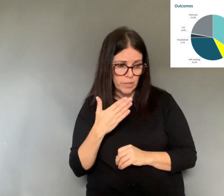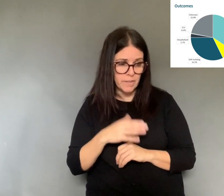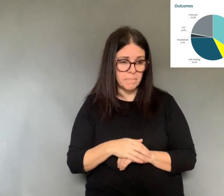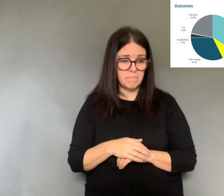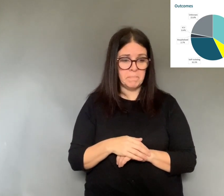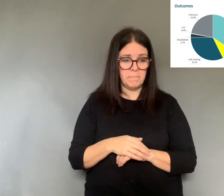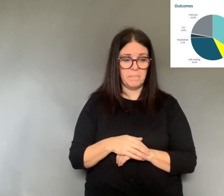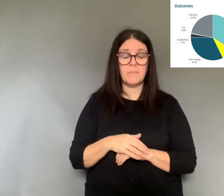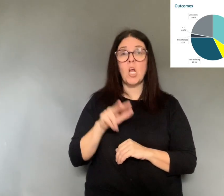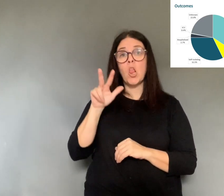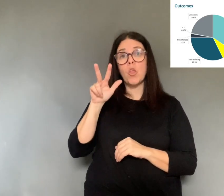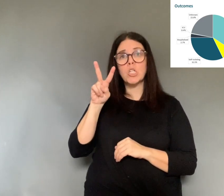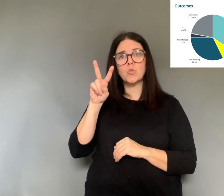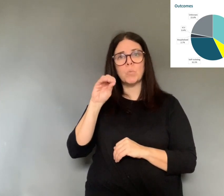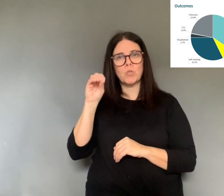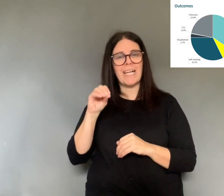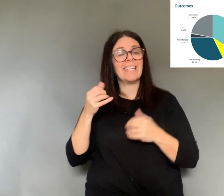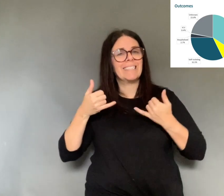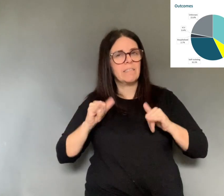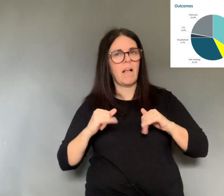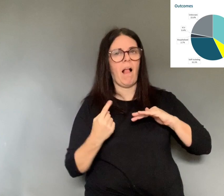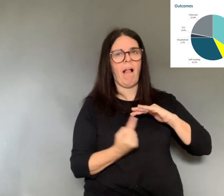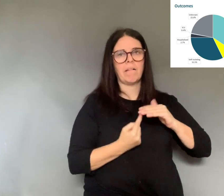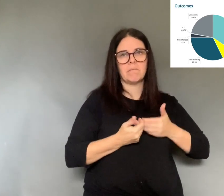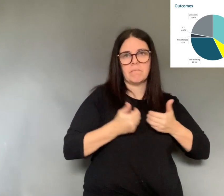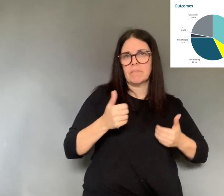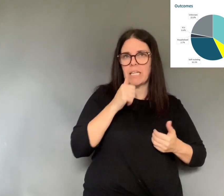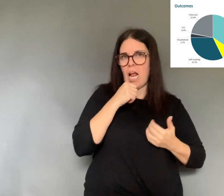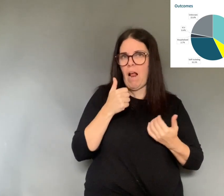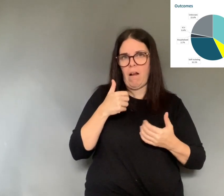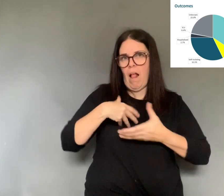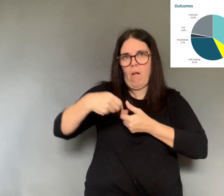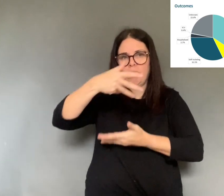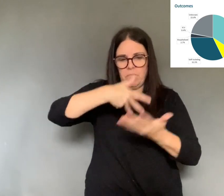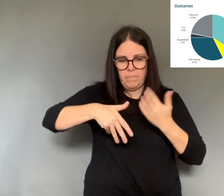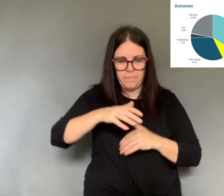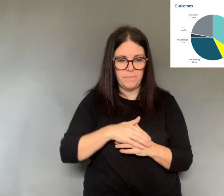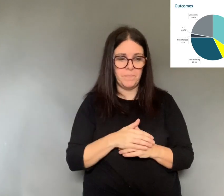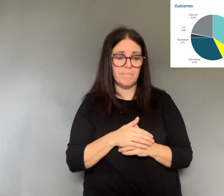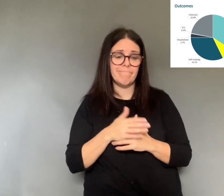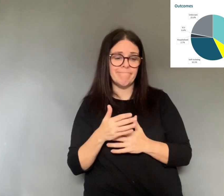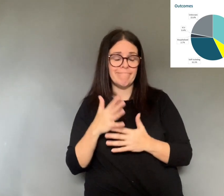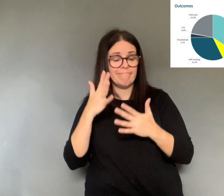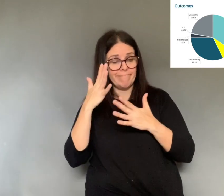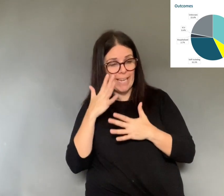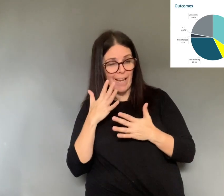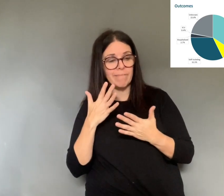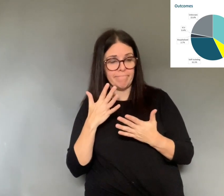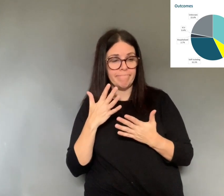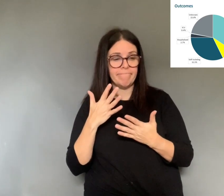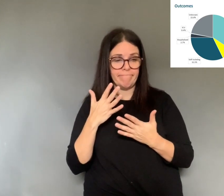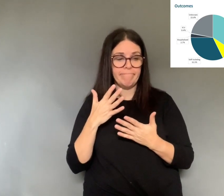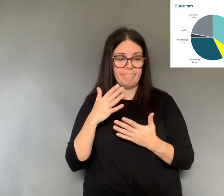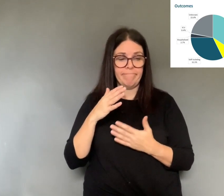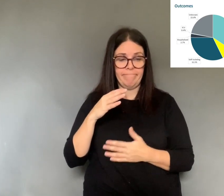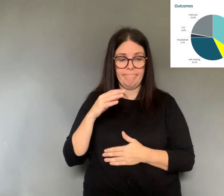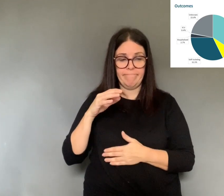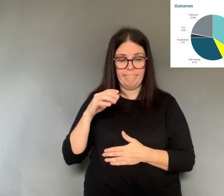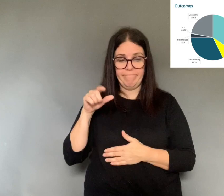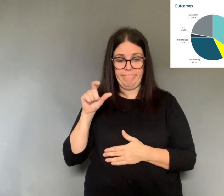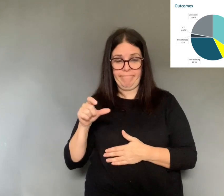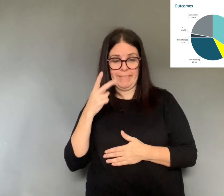died as a result of COVID, and around 2.7% were hospitalized, and with a small portion ended up in